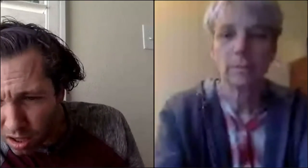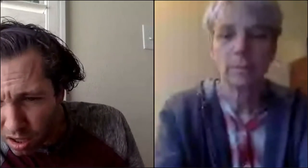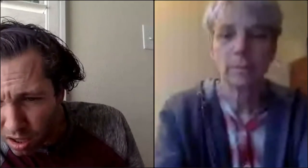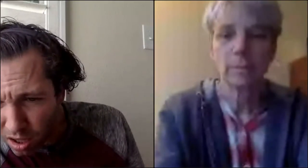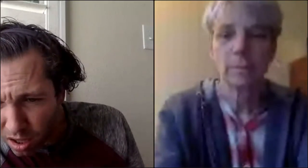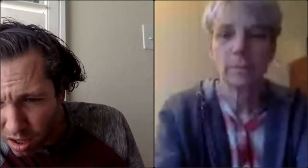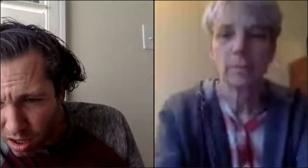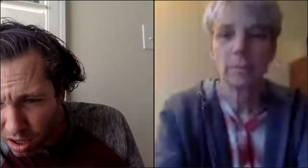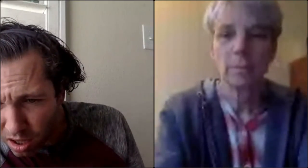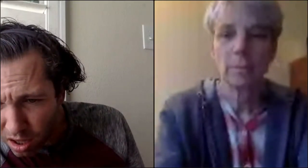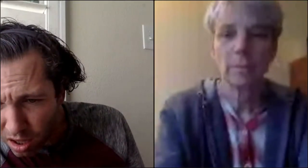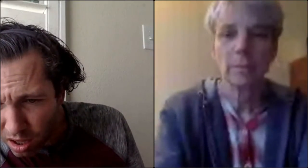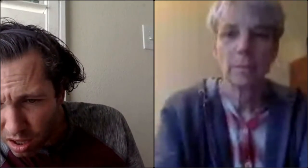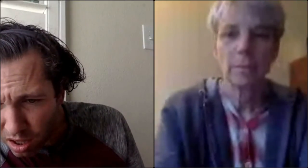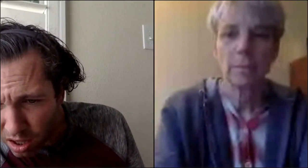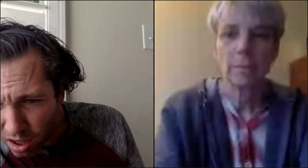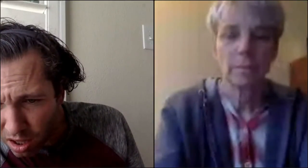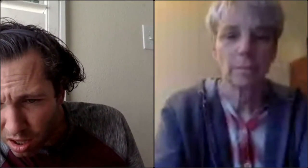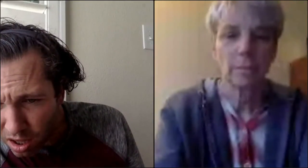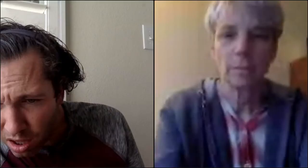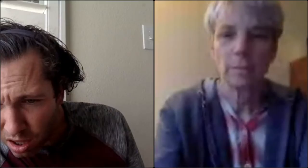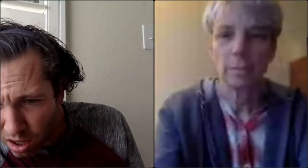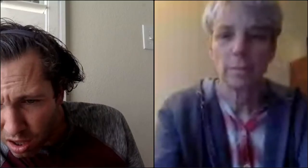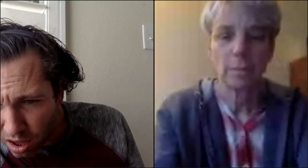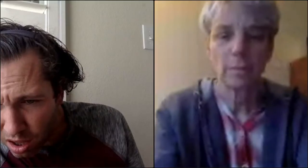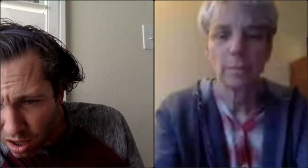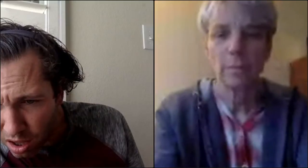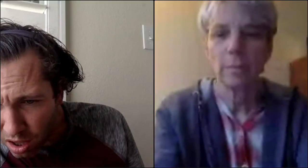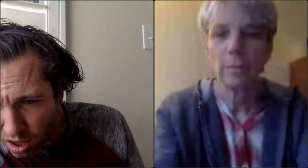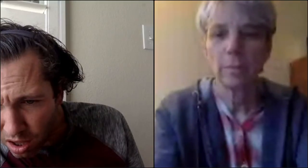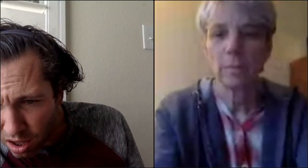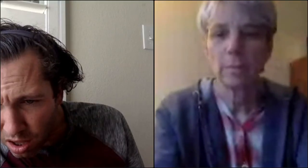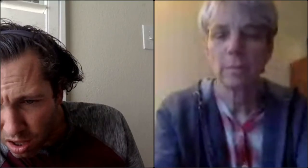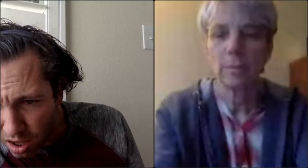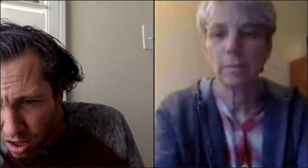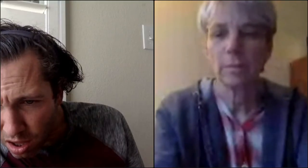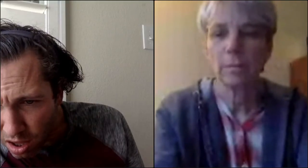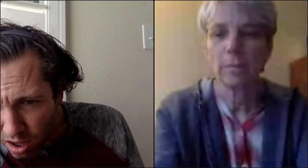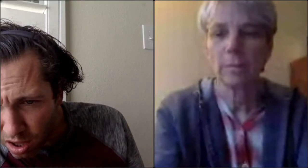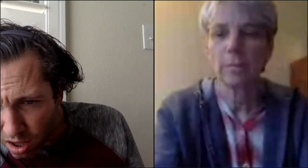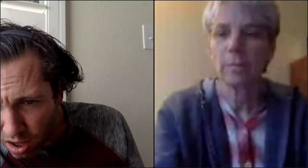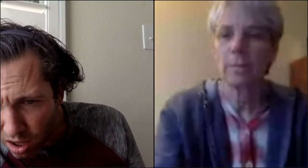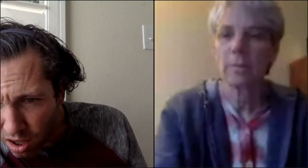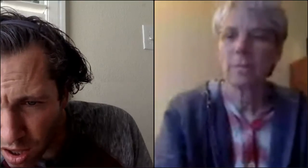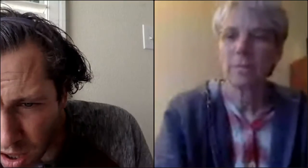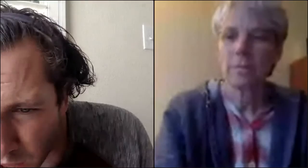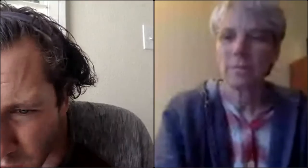So I'm not going to bring them on. I'm going to bring who else wants to come on screen? Send me a chat message if you want to be invited onto the stage. Let's